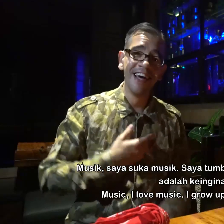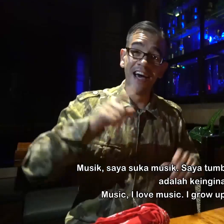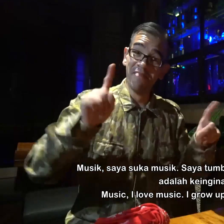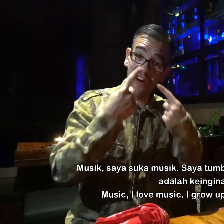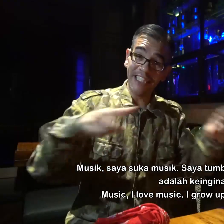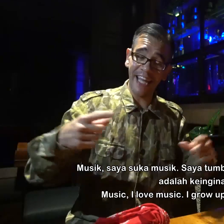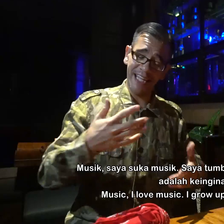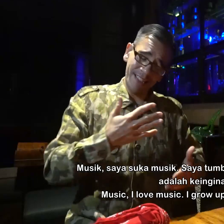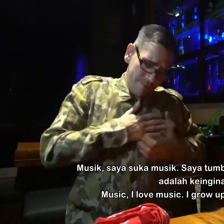Muy